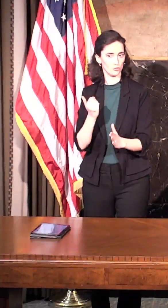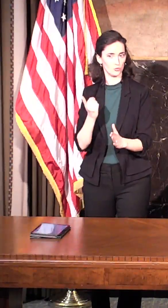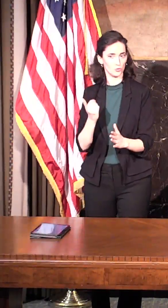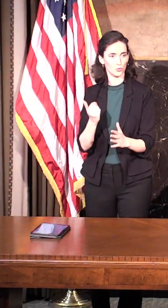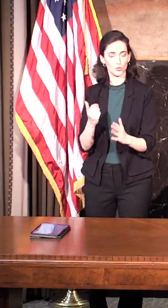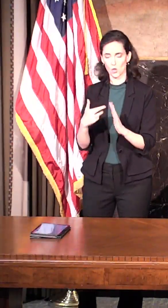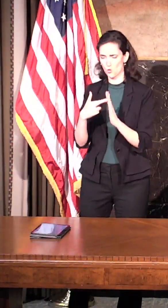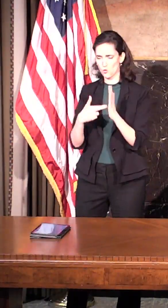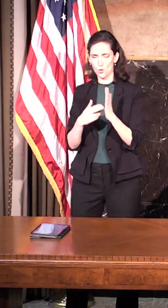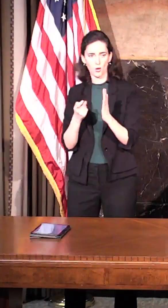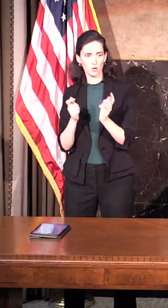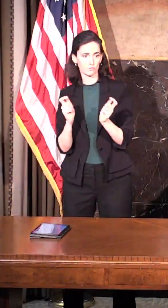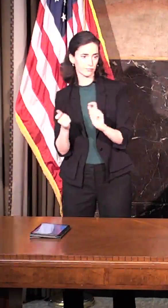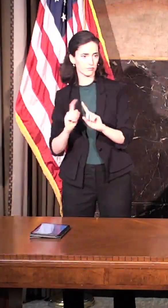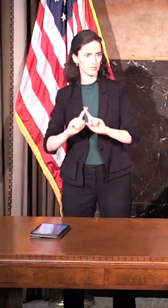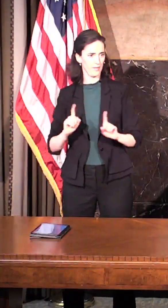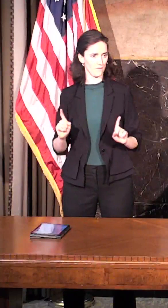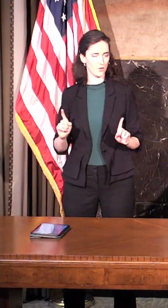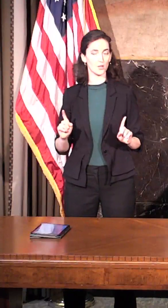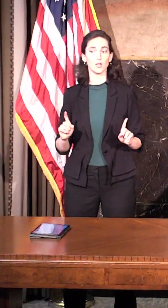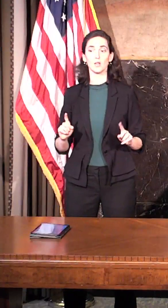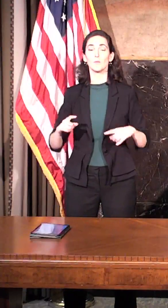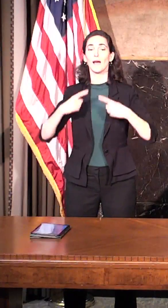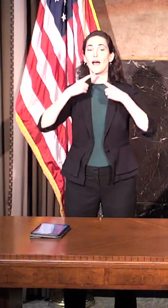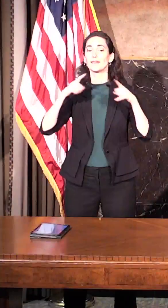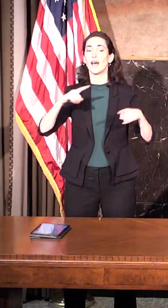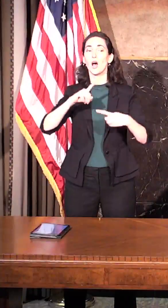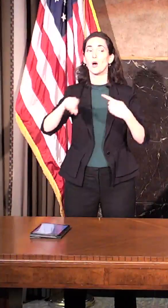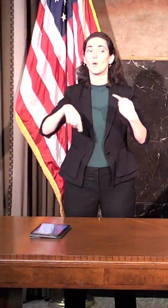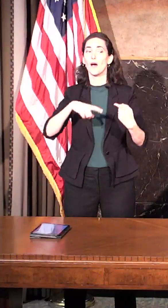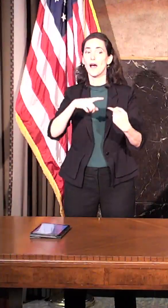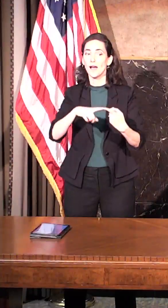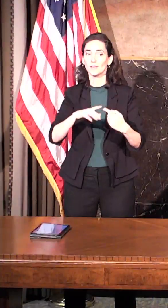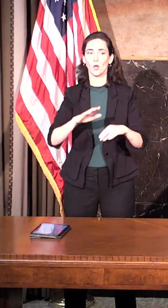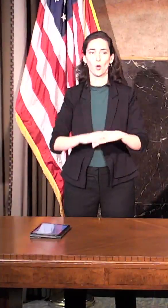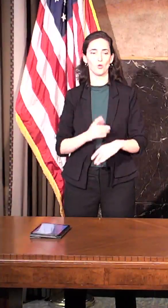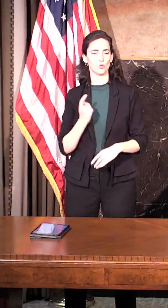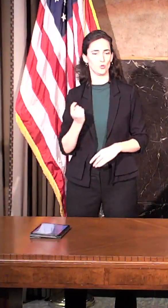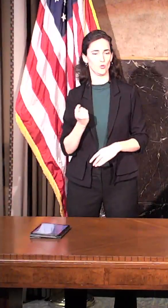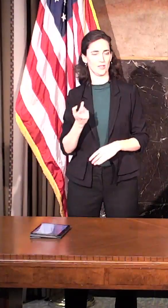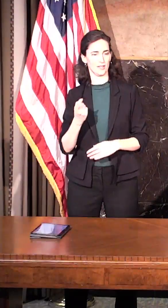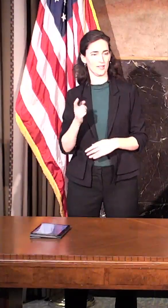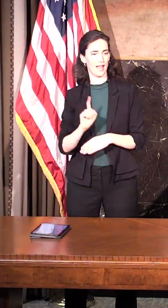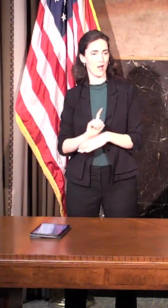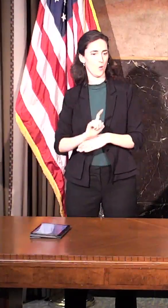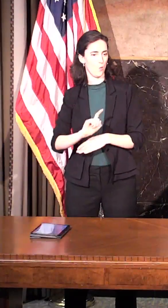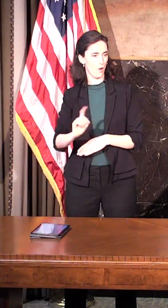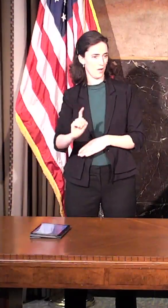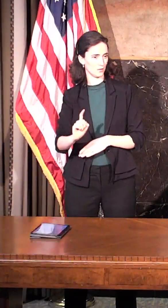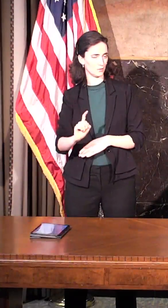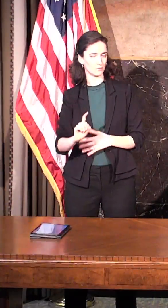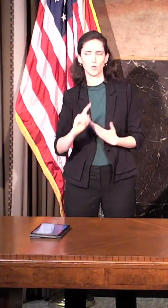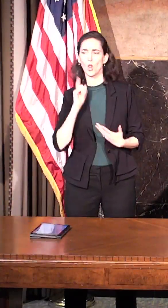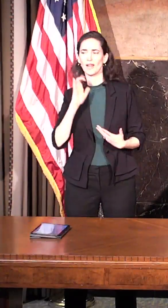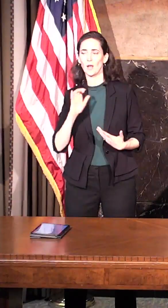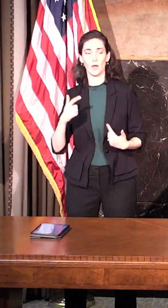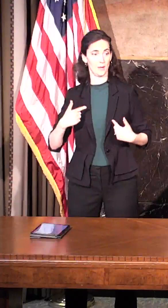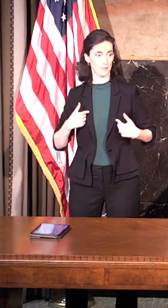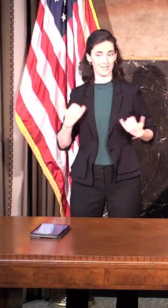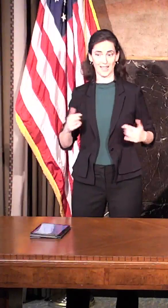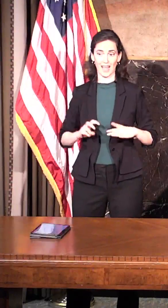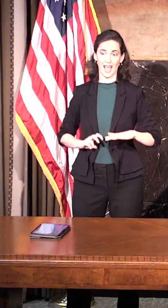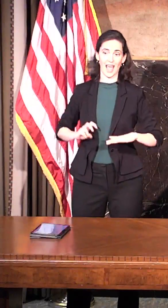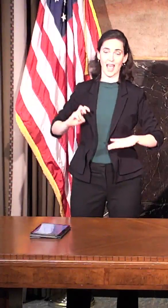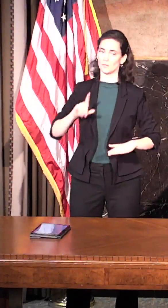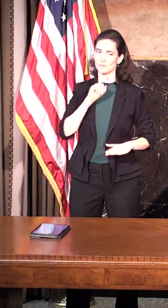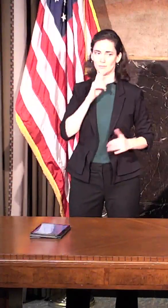features in that, but I will make that announcement to you all on Tuesday at 1 o'clock as to what that looks like. I'm just not going to get